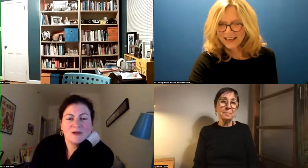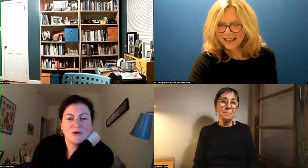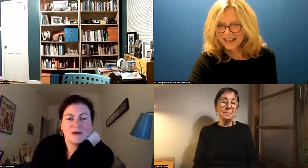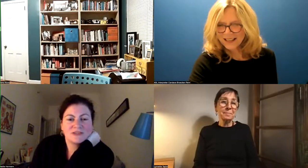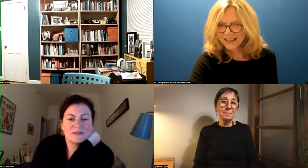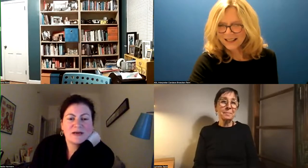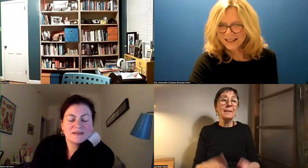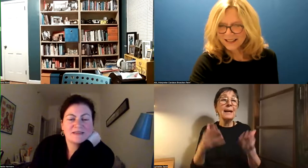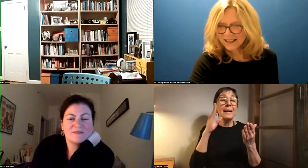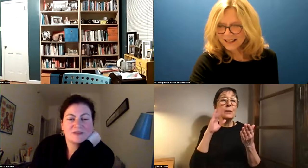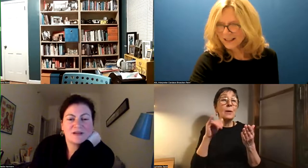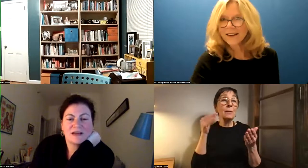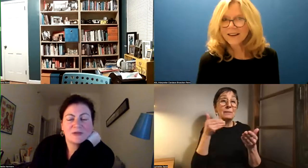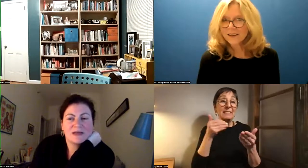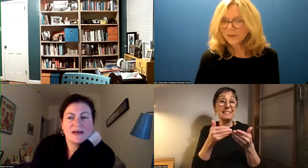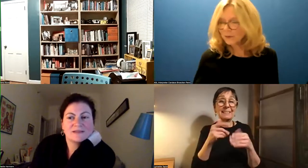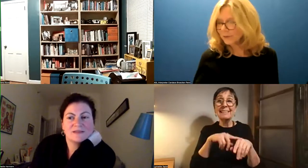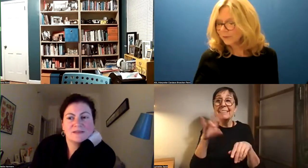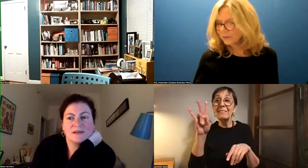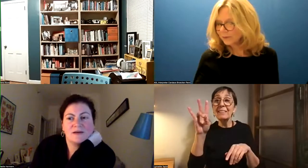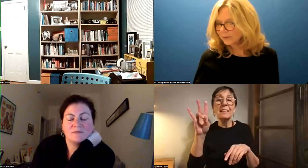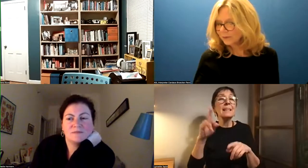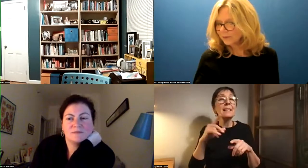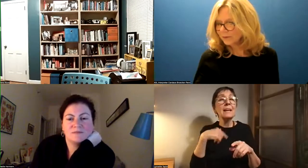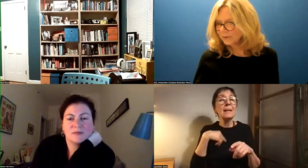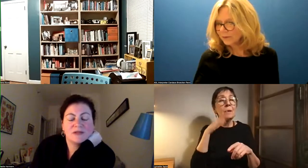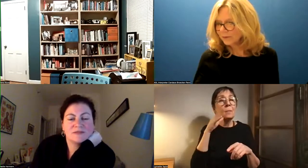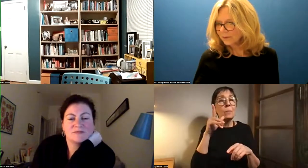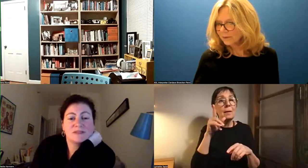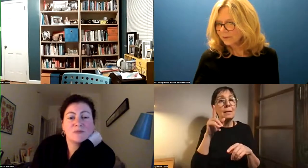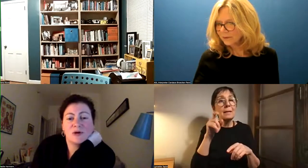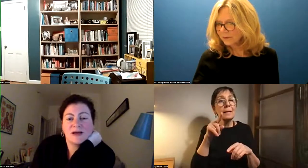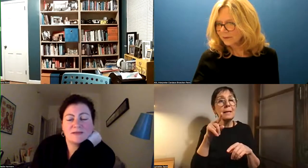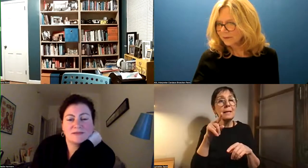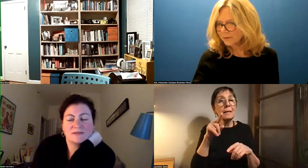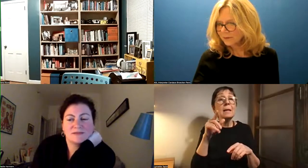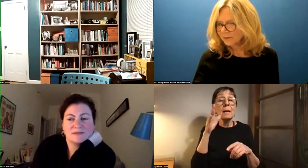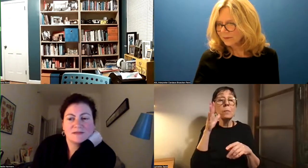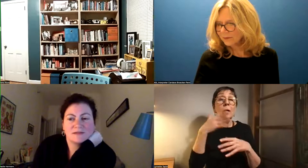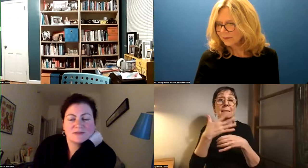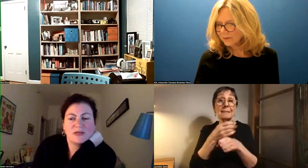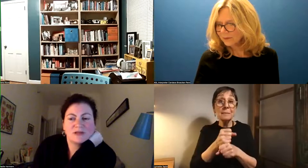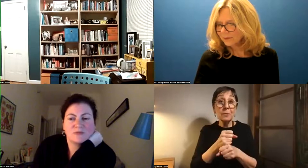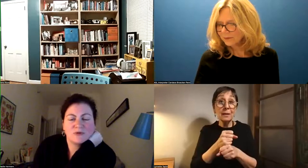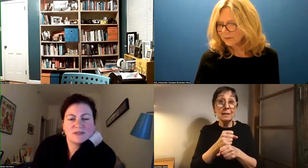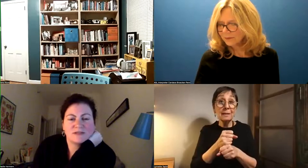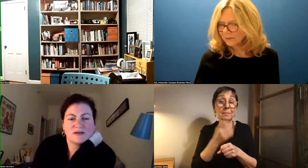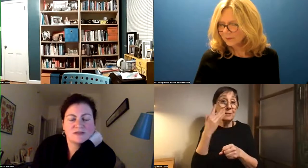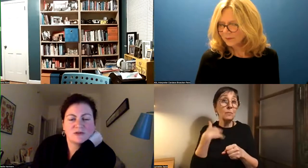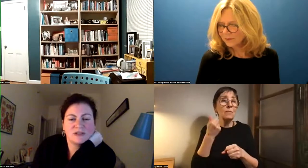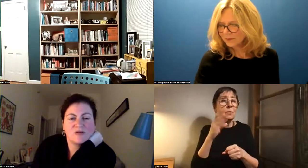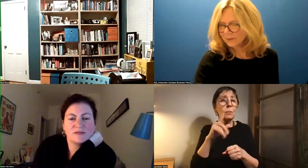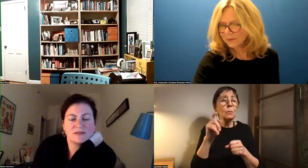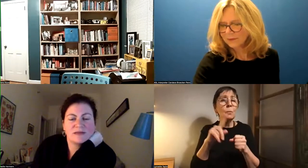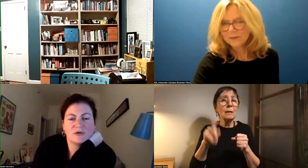I know we're just about at 7 o'clock. I'm gonna ask, I'm gonna summarize, because we have a couple questions that